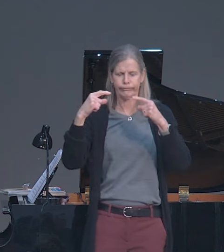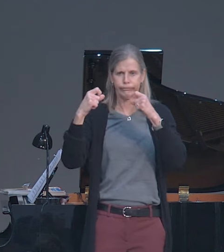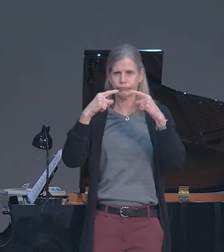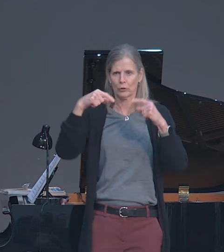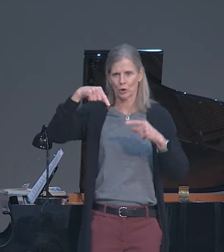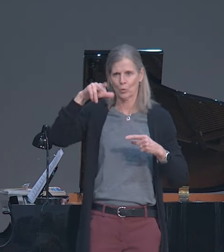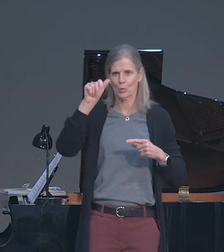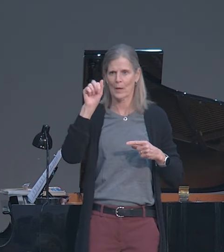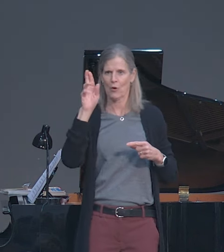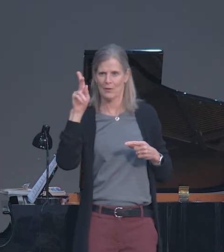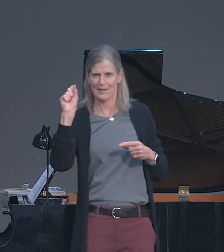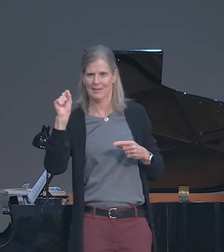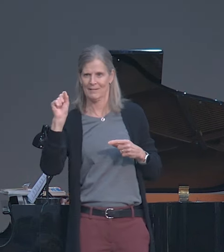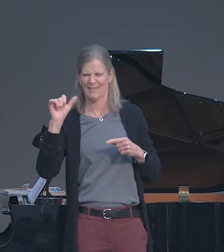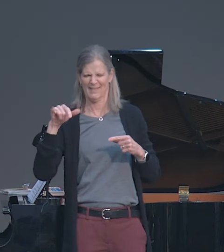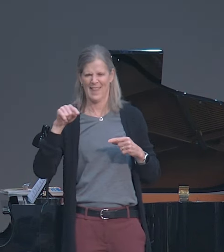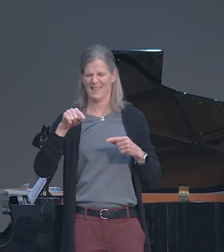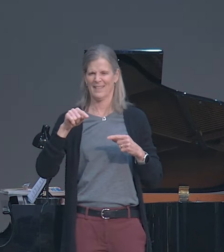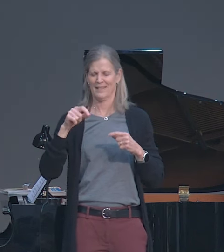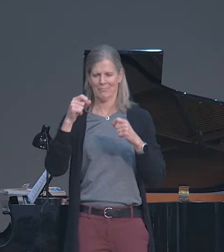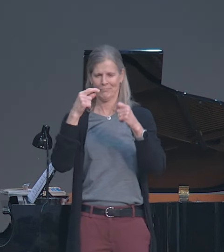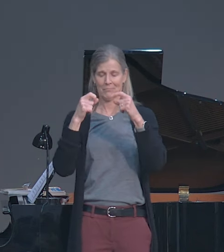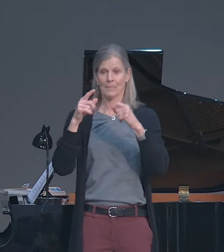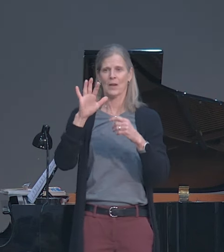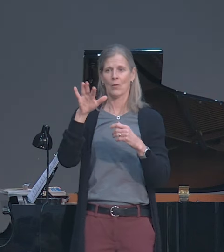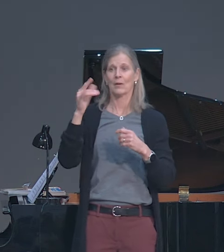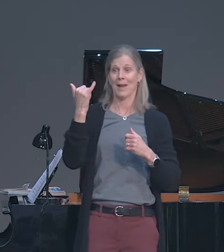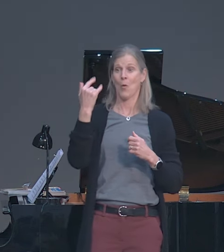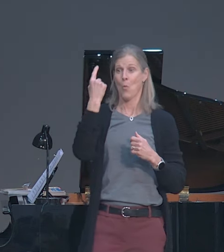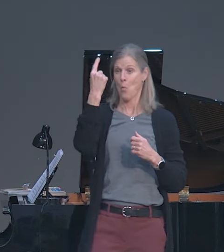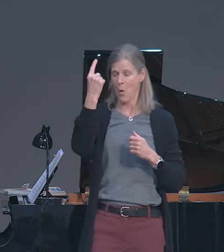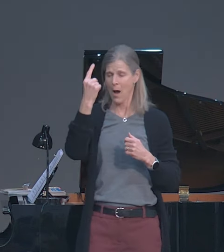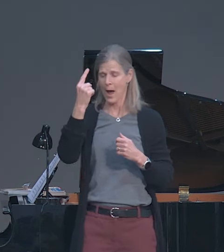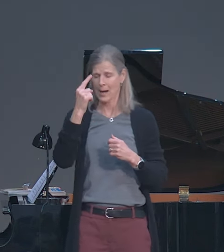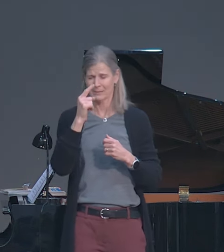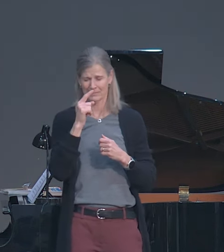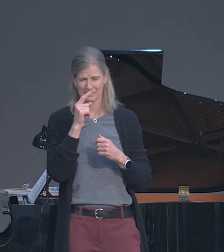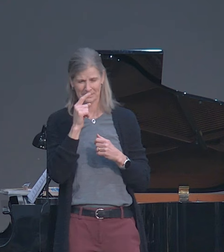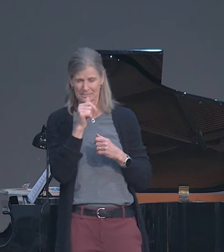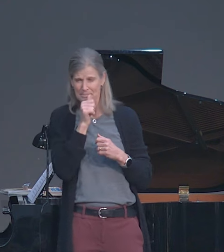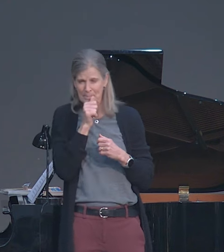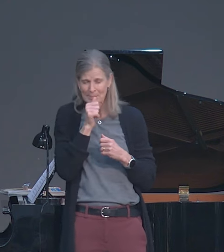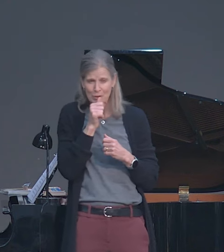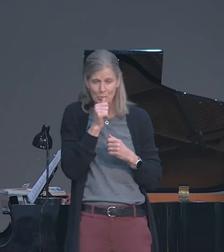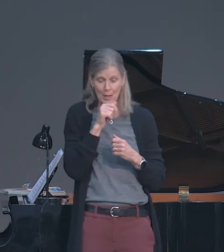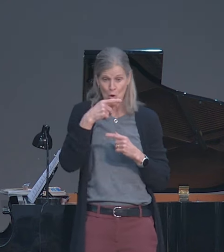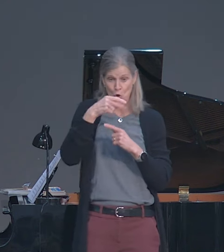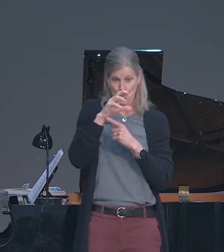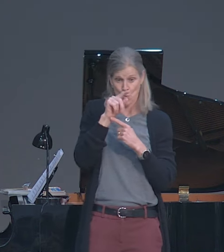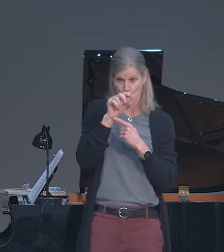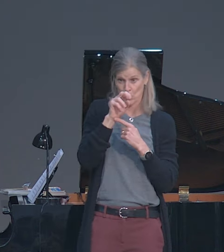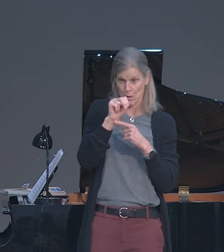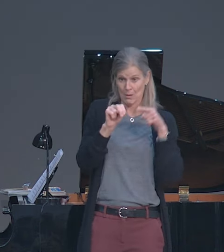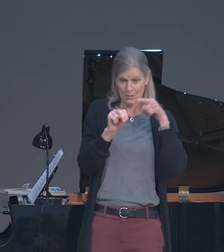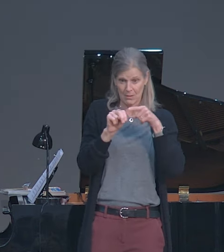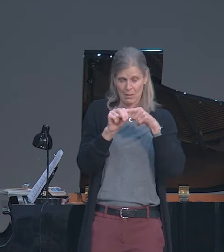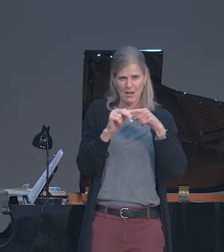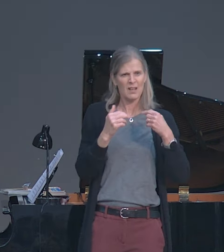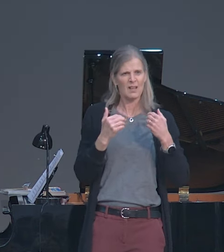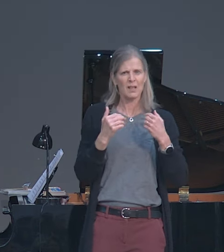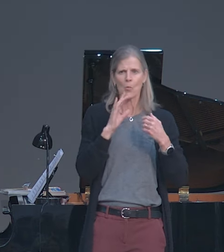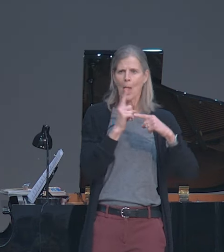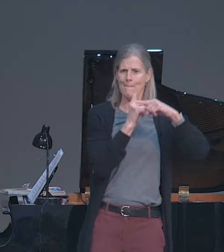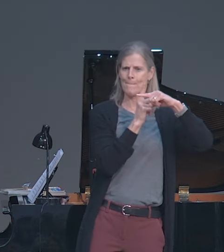Q-U-A-R-K-S. Now, here's the mystery, and it is a mystery. A proton is a